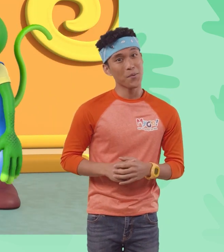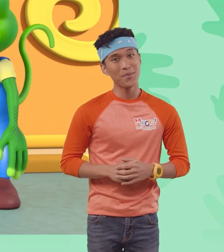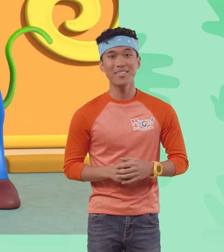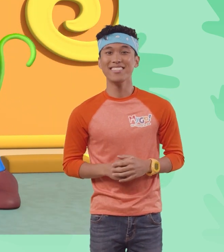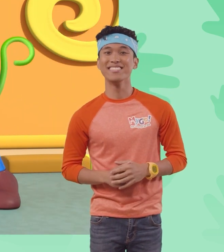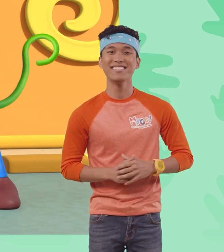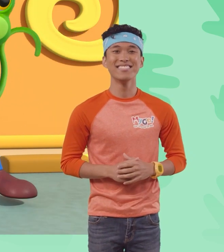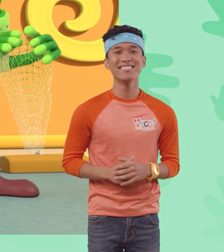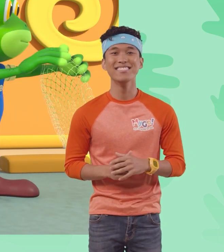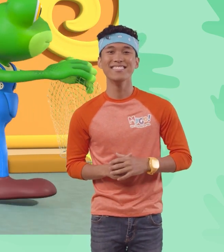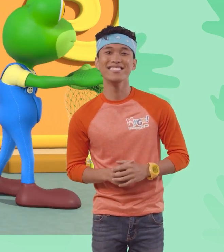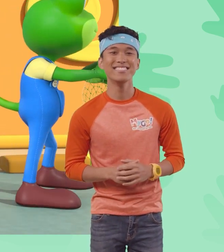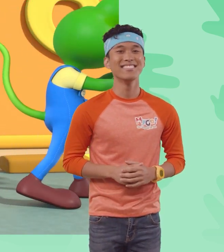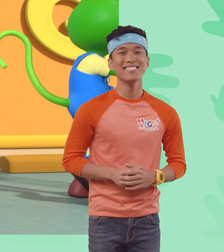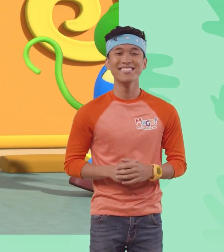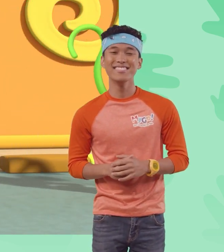Whoops.